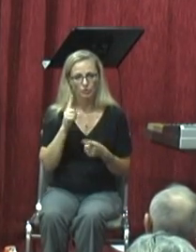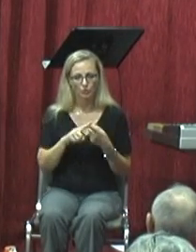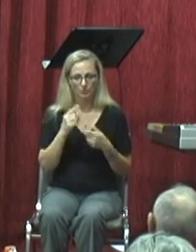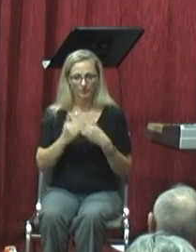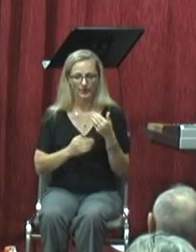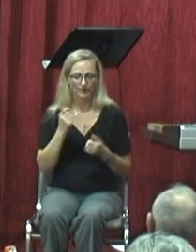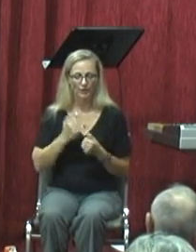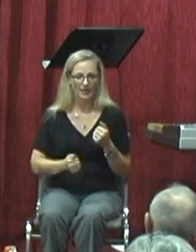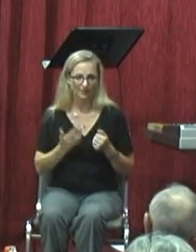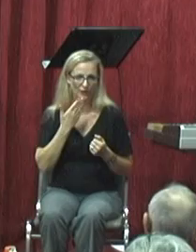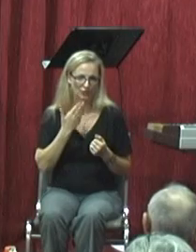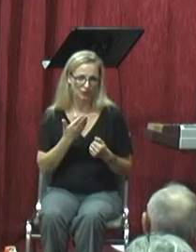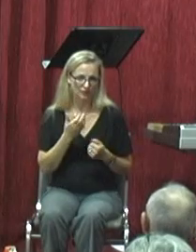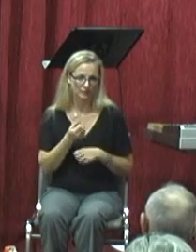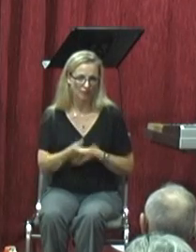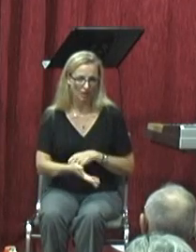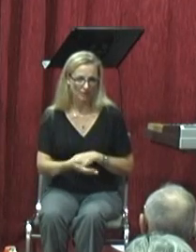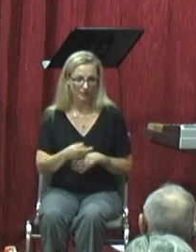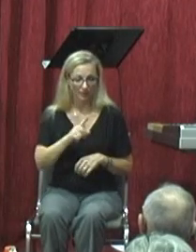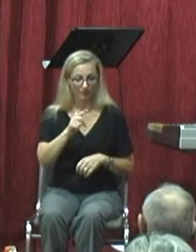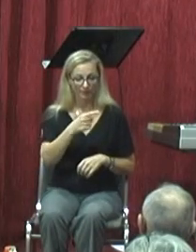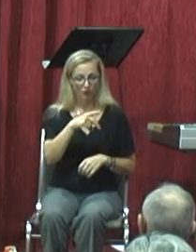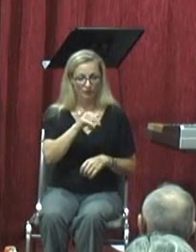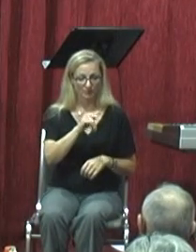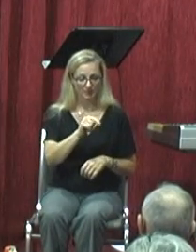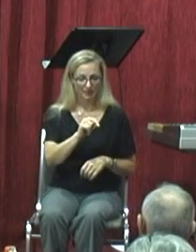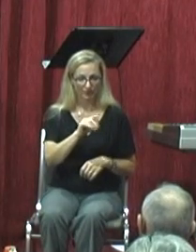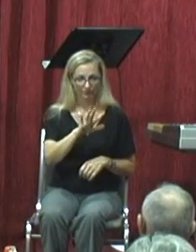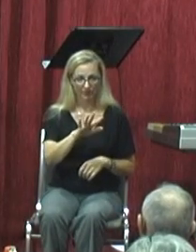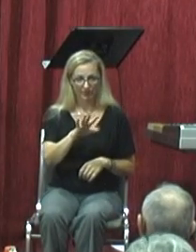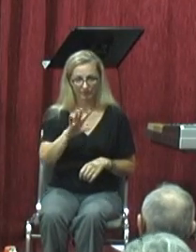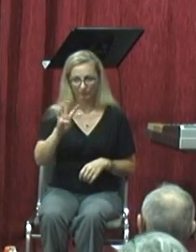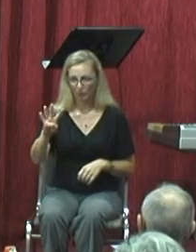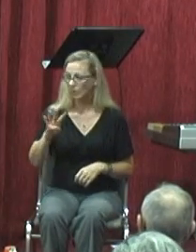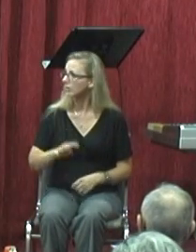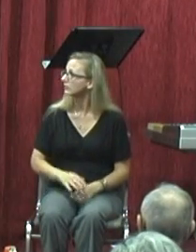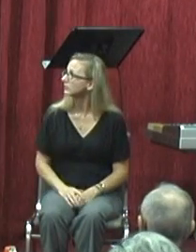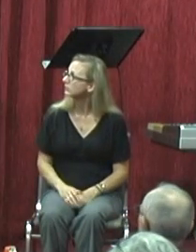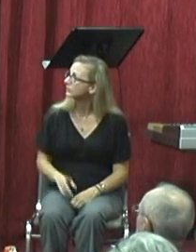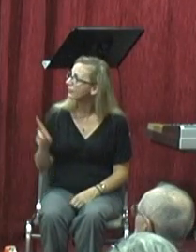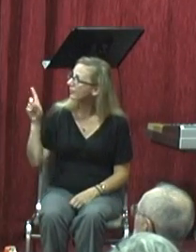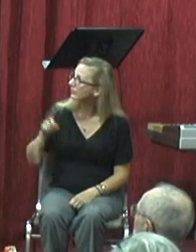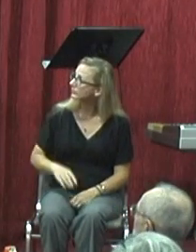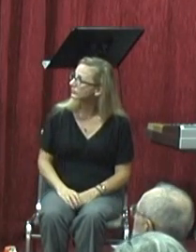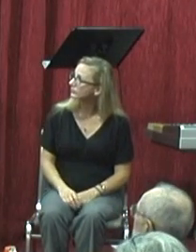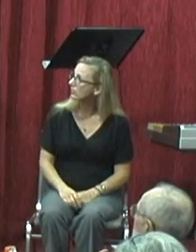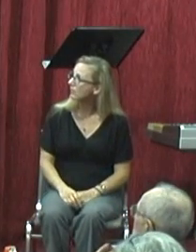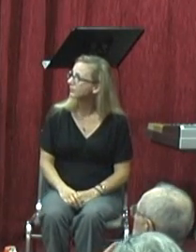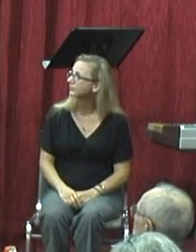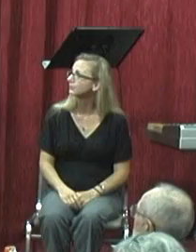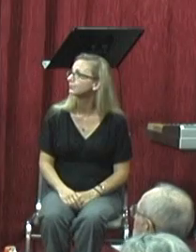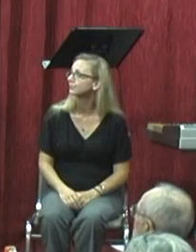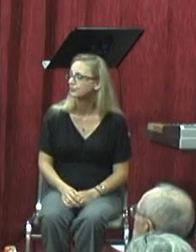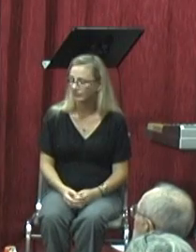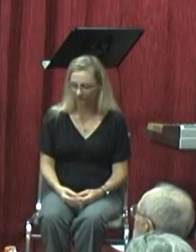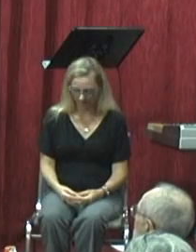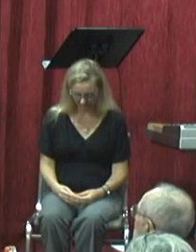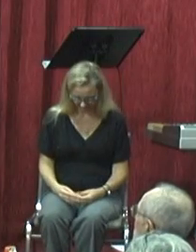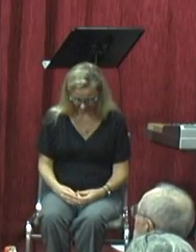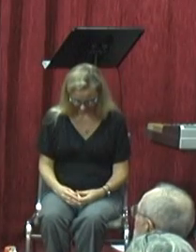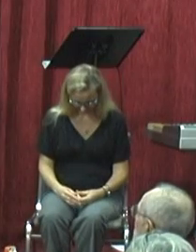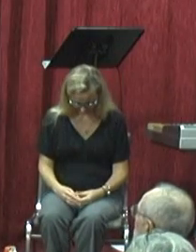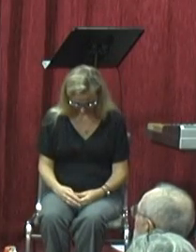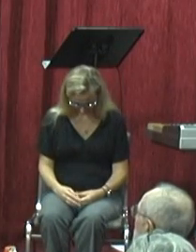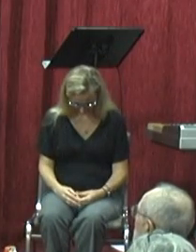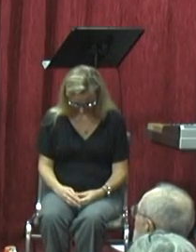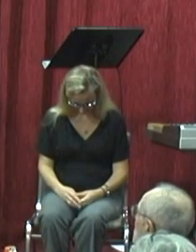cause. 1 Peter chapter 5, verse 4. Then when the chief shepherd appears, the return of the Lord,